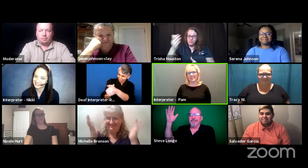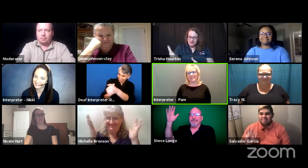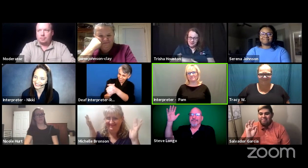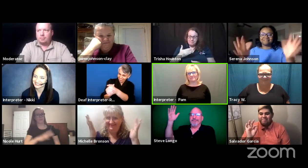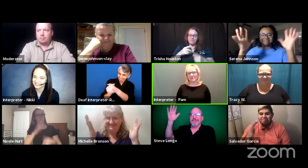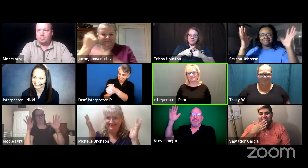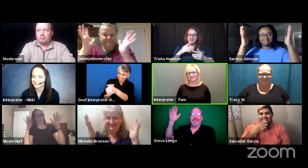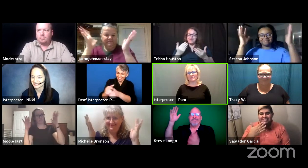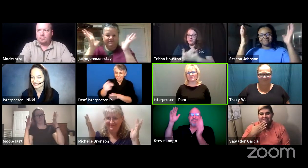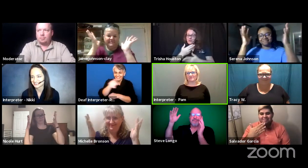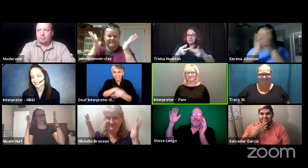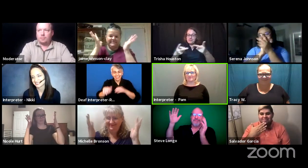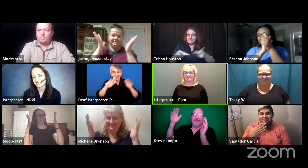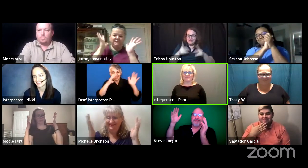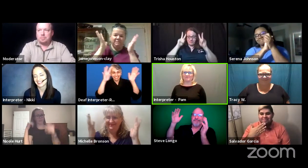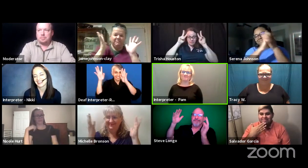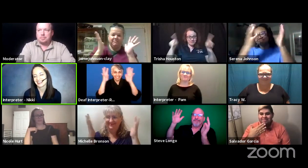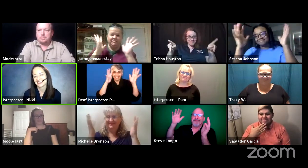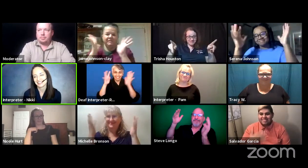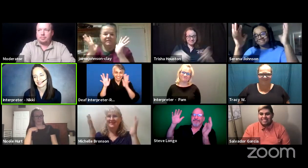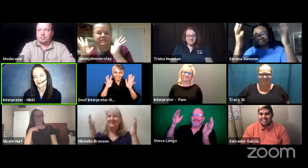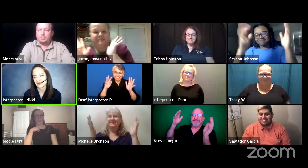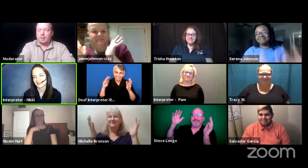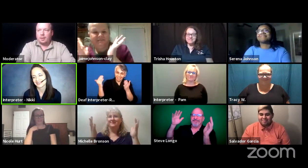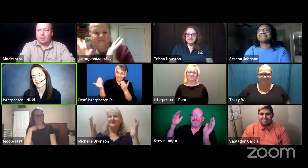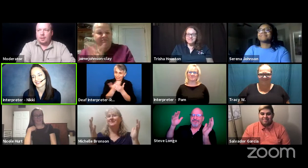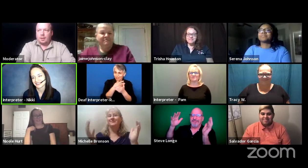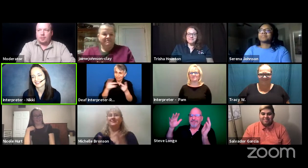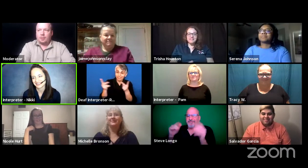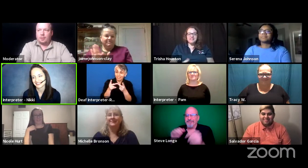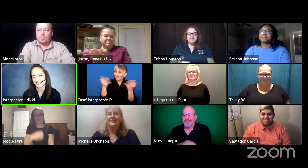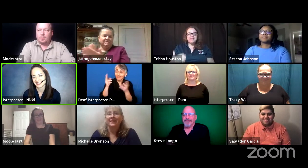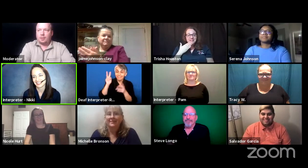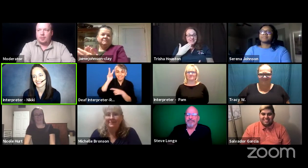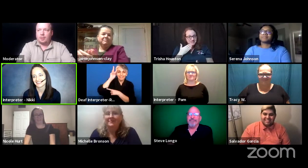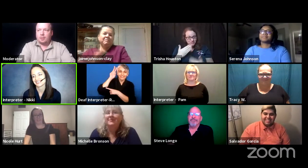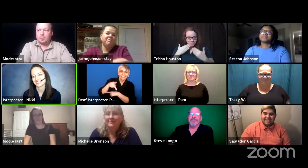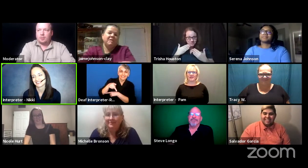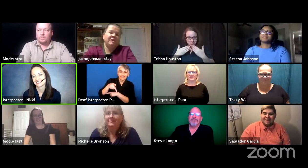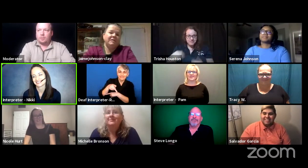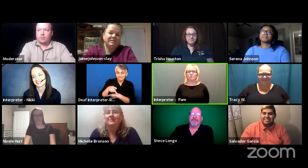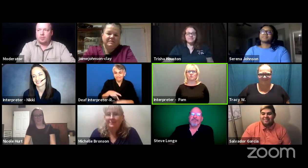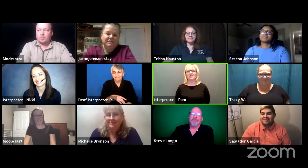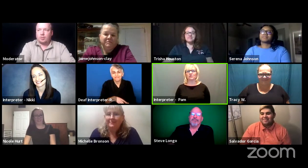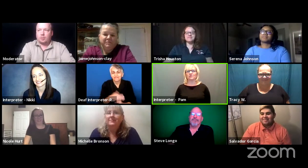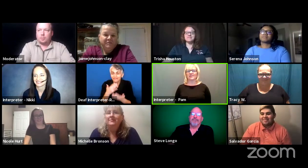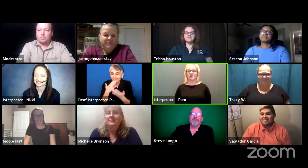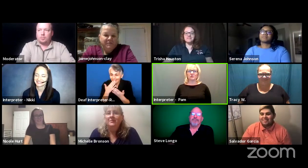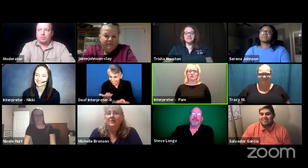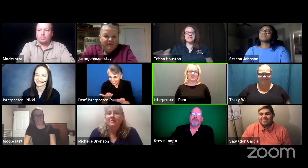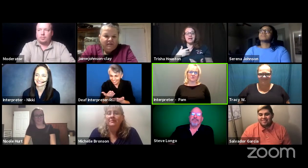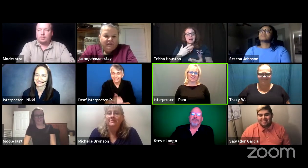Garcia. Yay, thank you all. Thank you. And Sal will be serving as our new vice